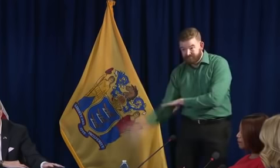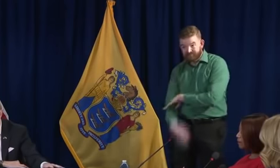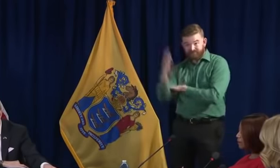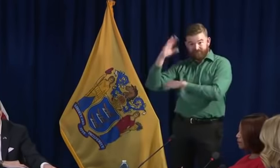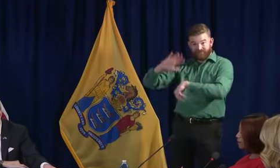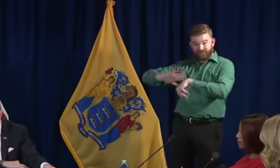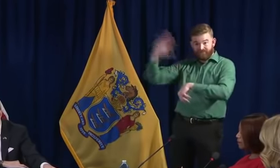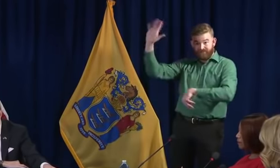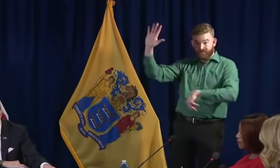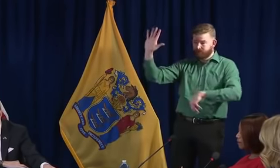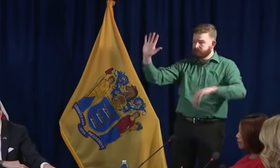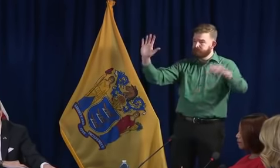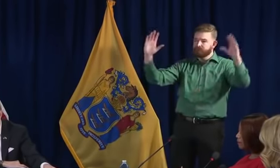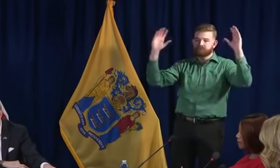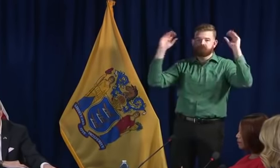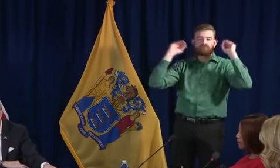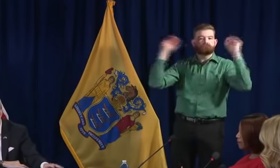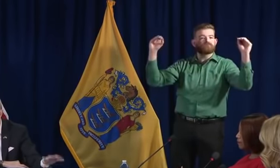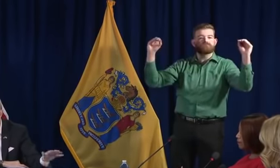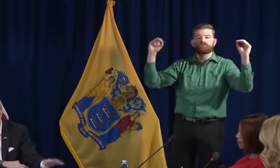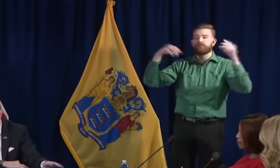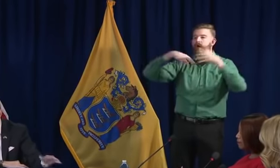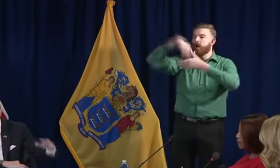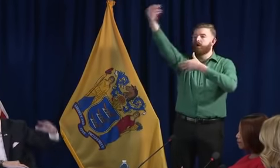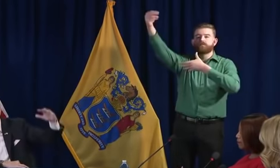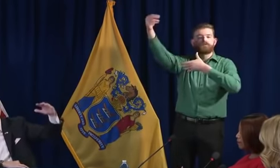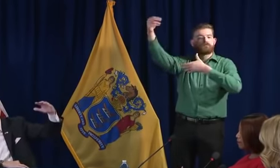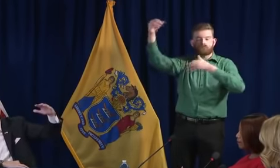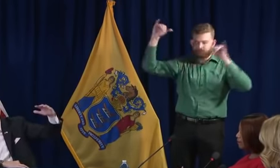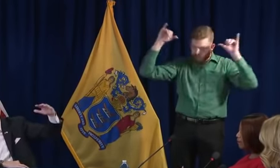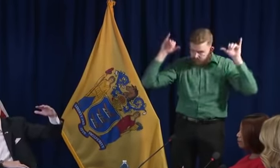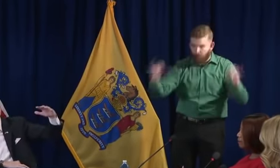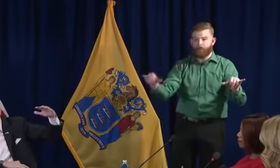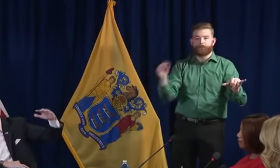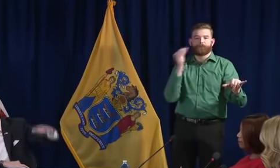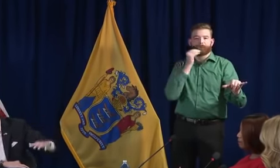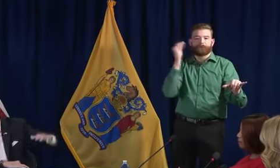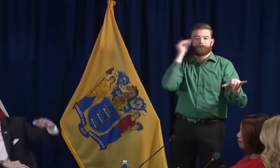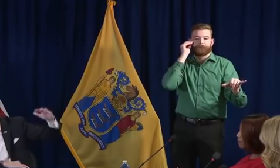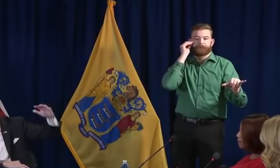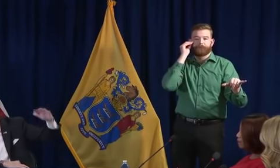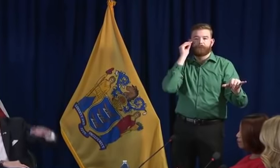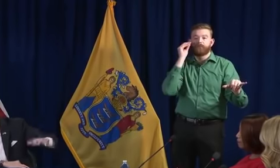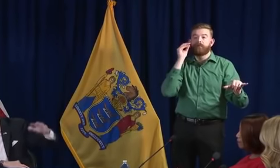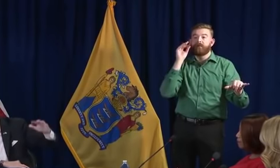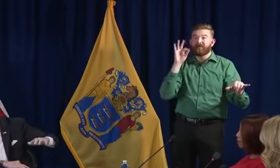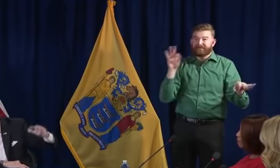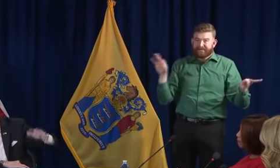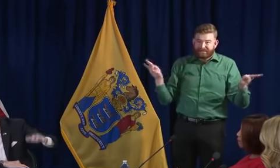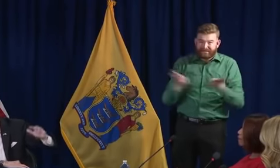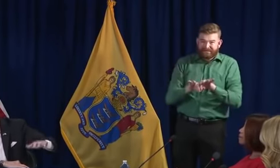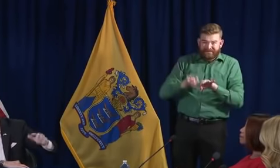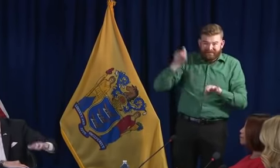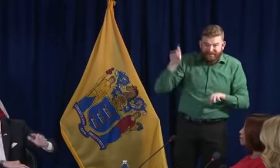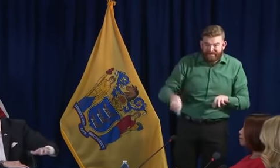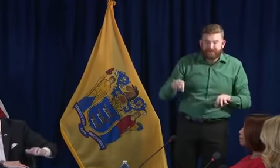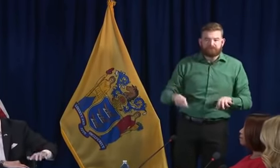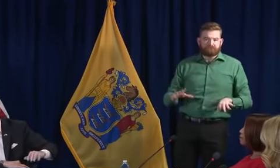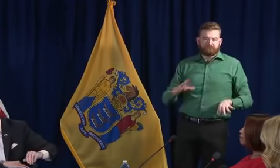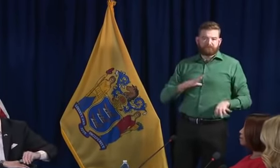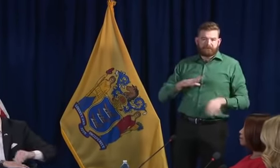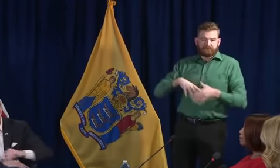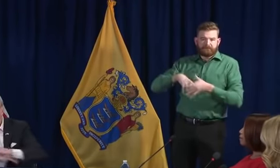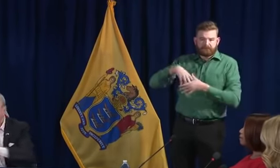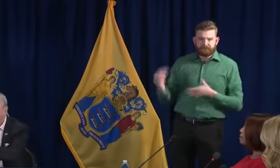folks to be out there. So for all of the above, the 9 million of us will flatten the curve over